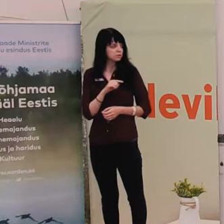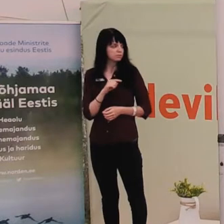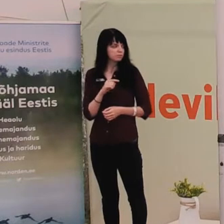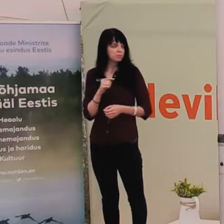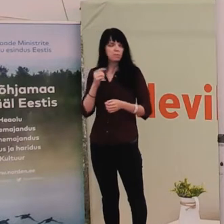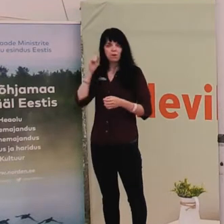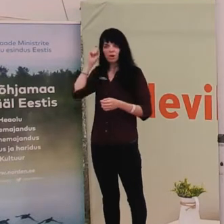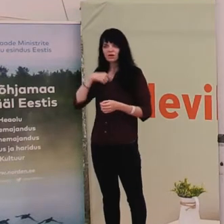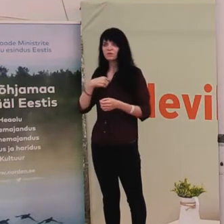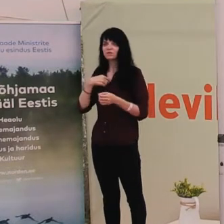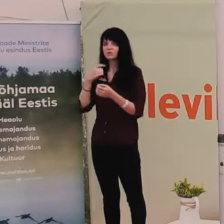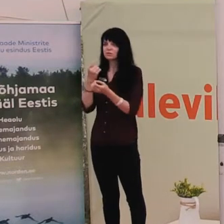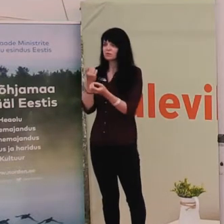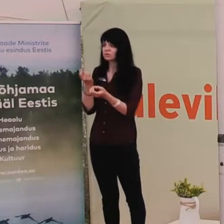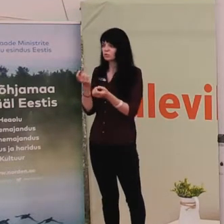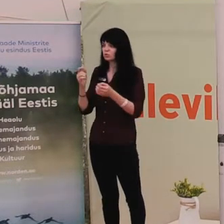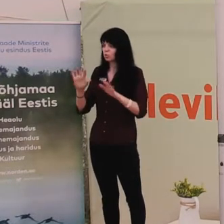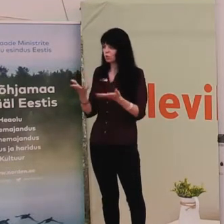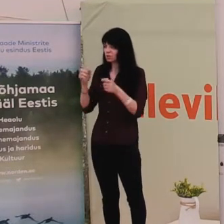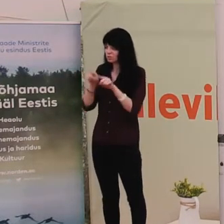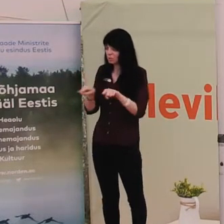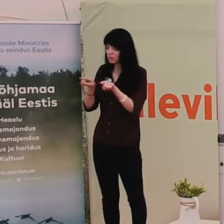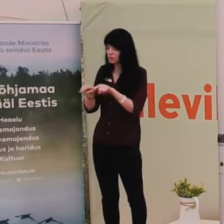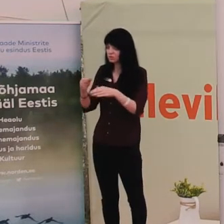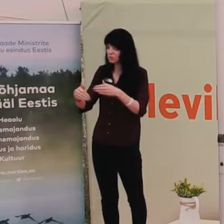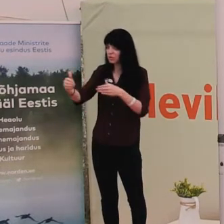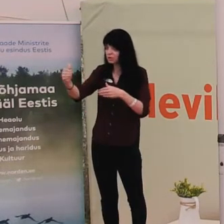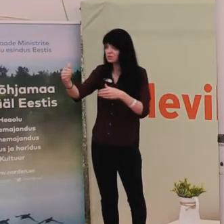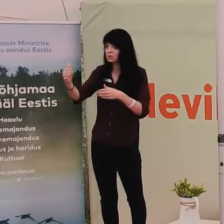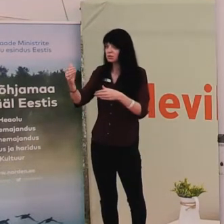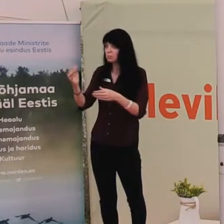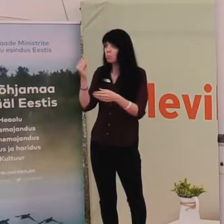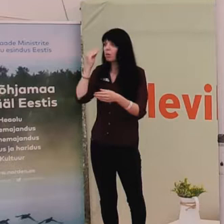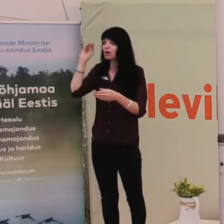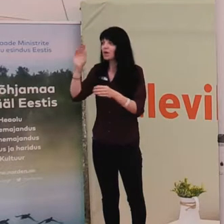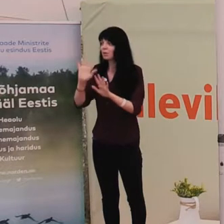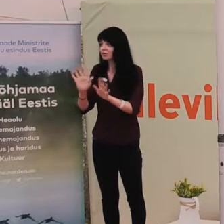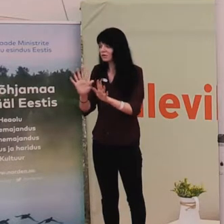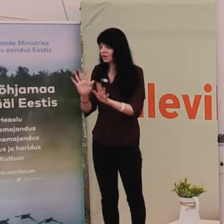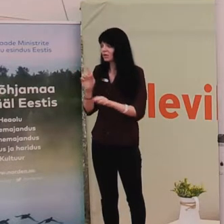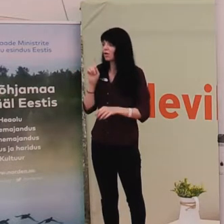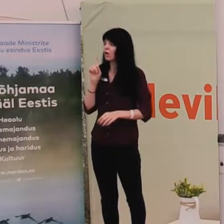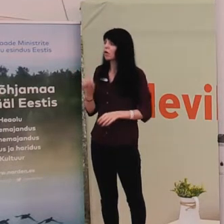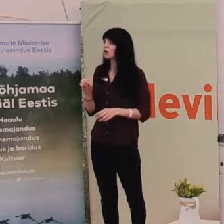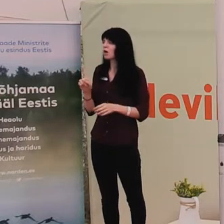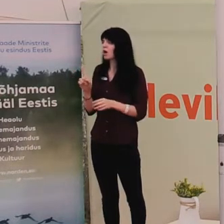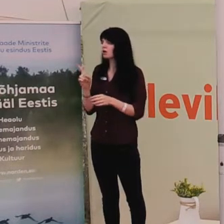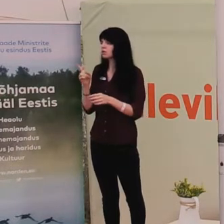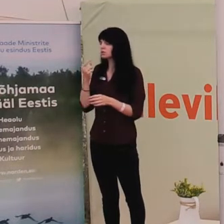things won't improve, but rather the vice versa. But I would like to stress